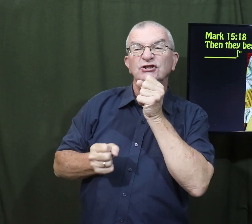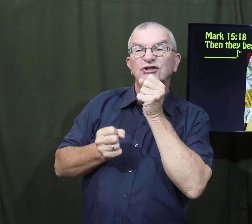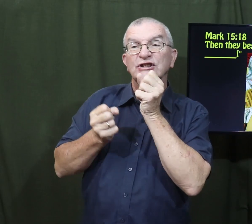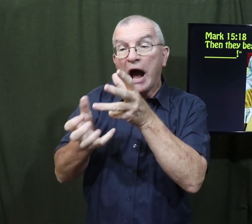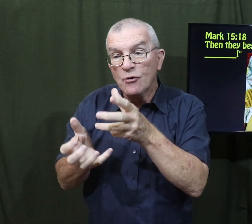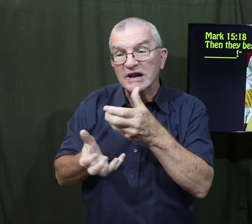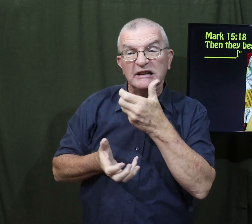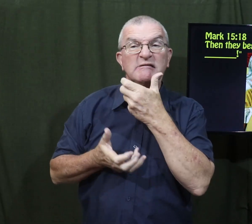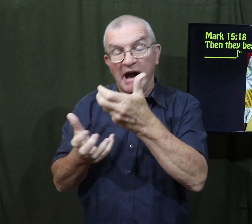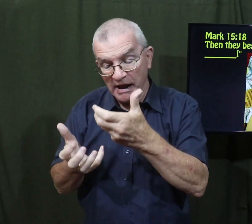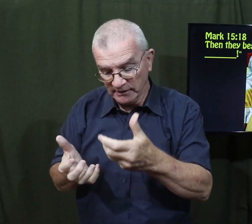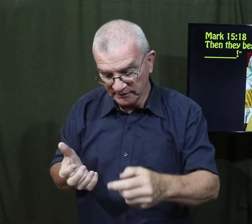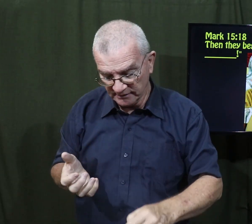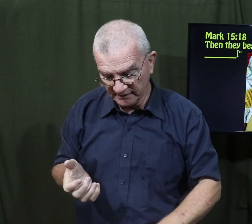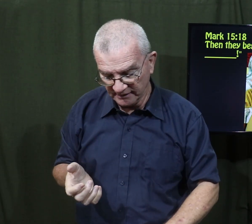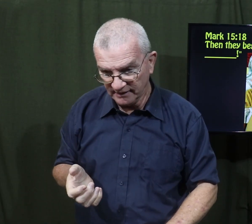Then they began shouting,